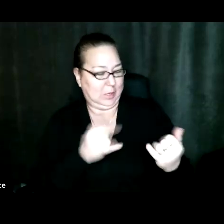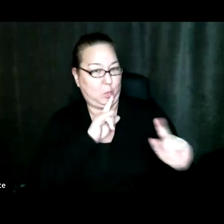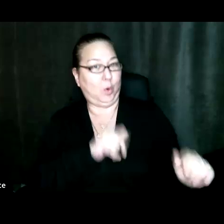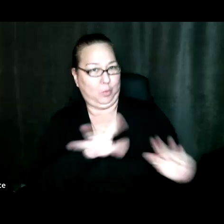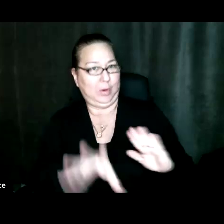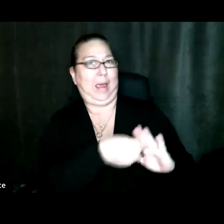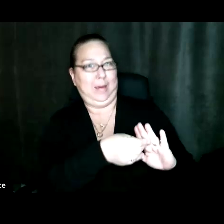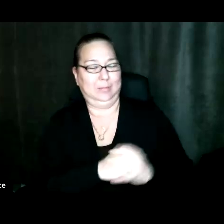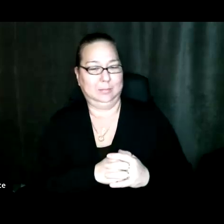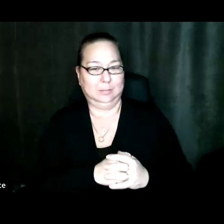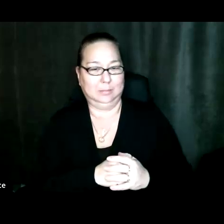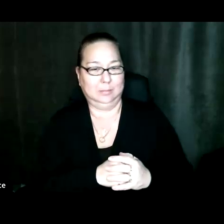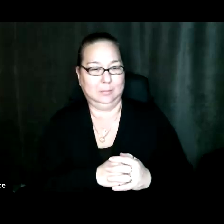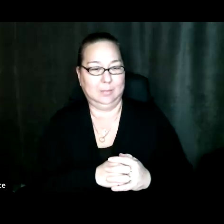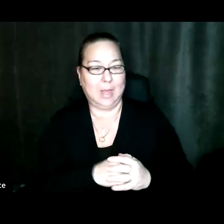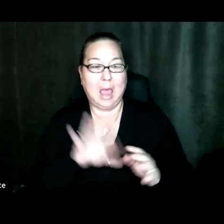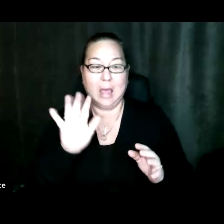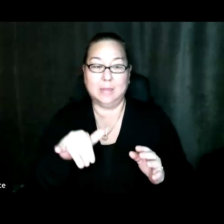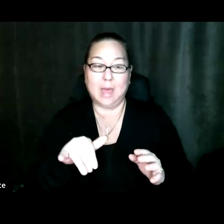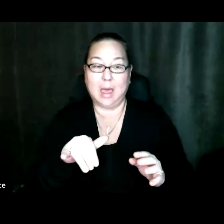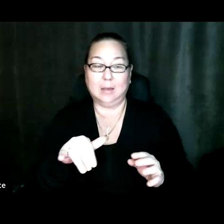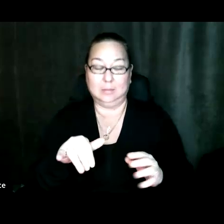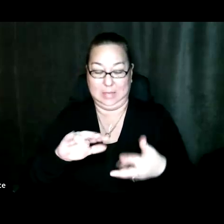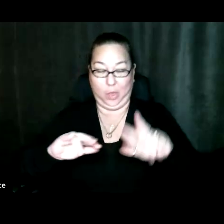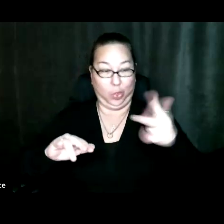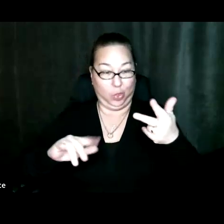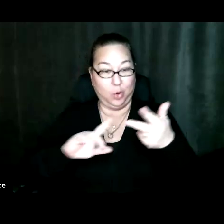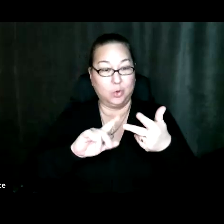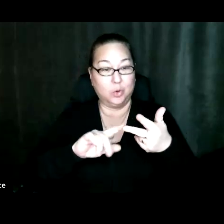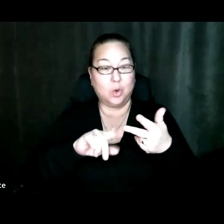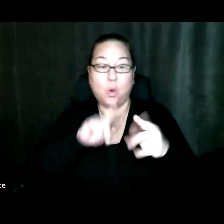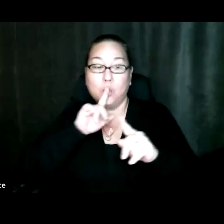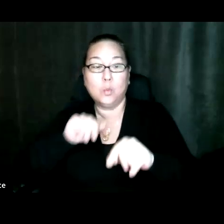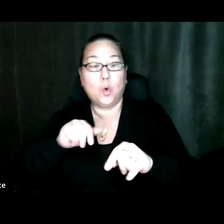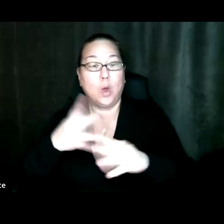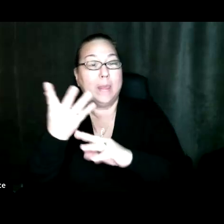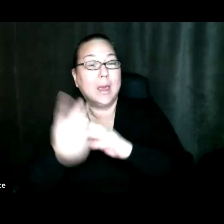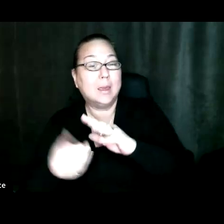report the gaps in race and language numbers for each school.